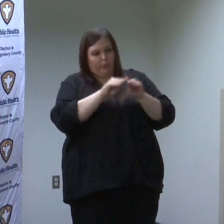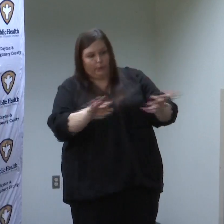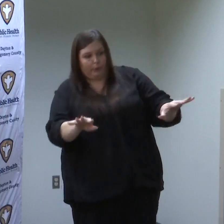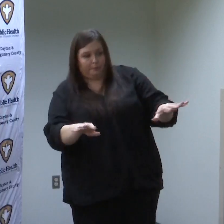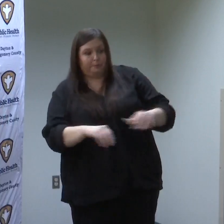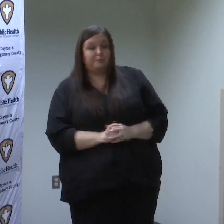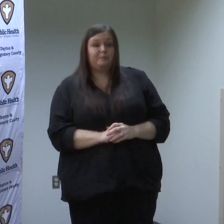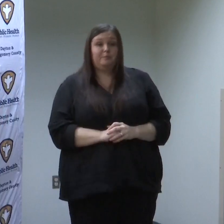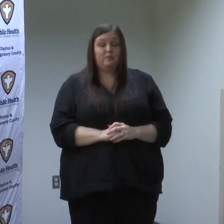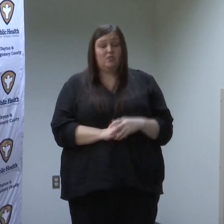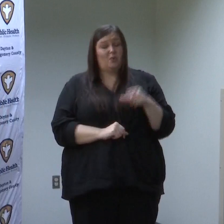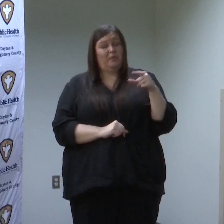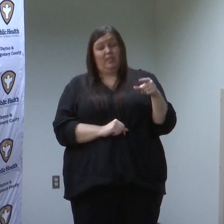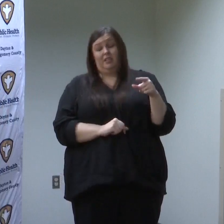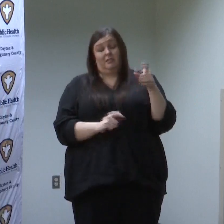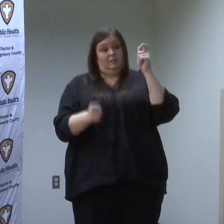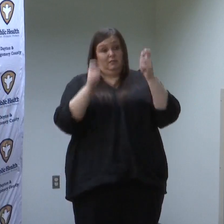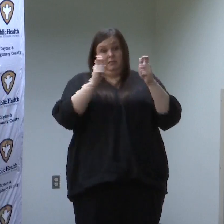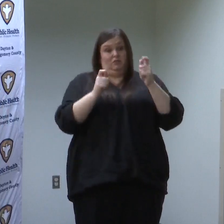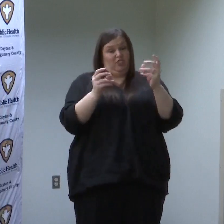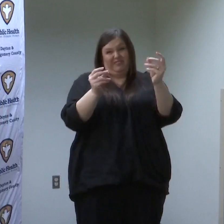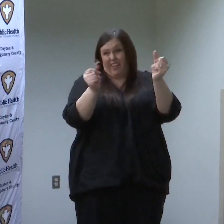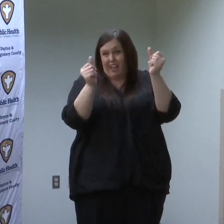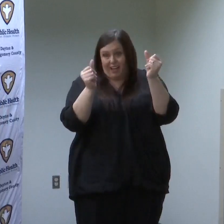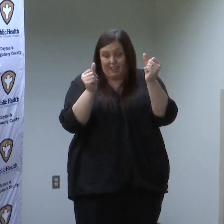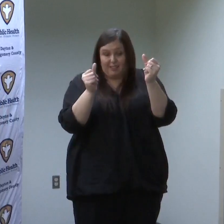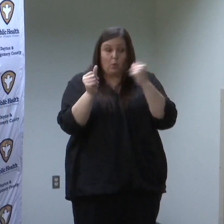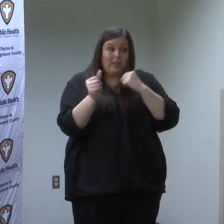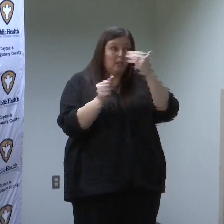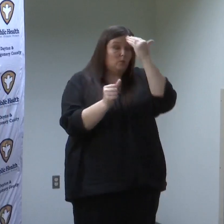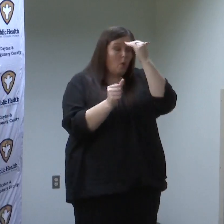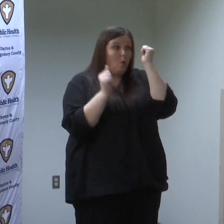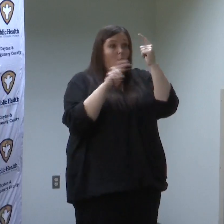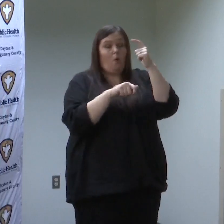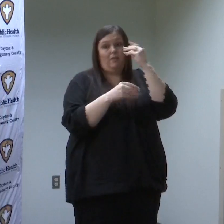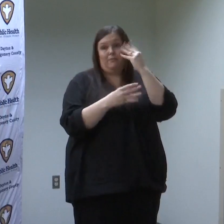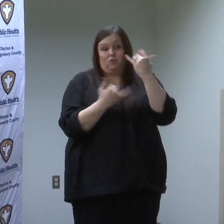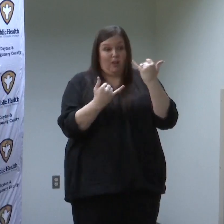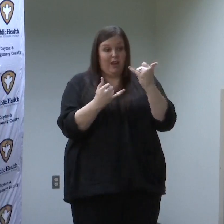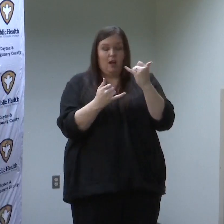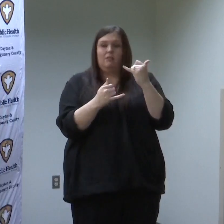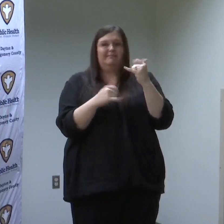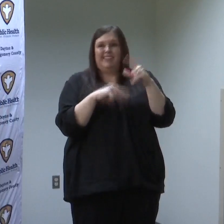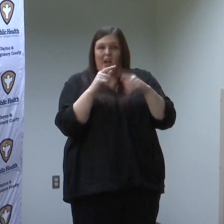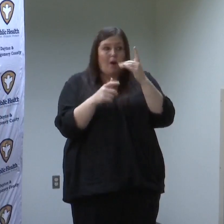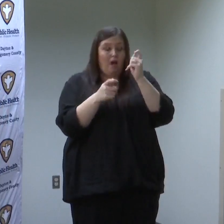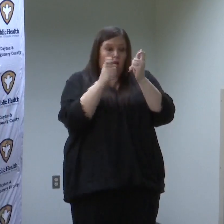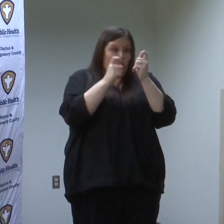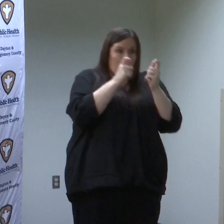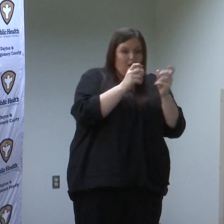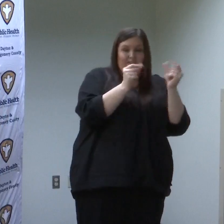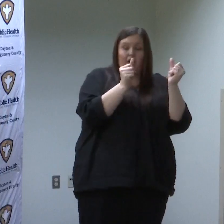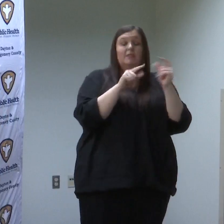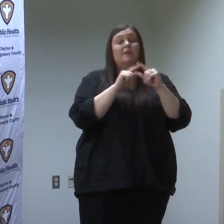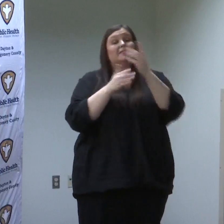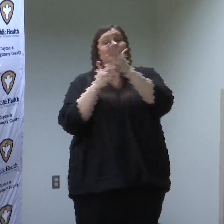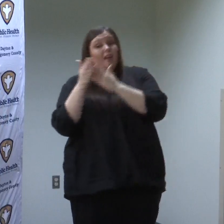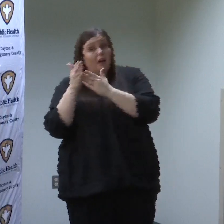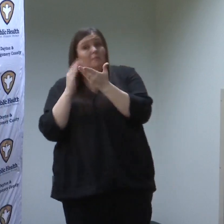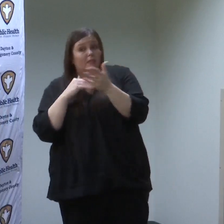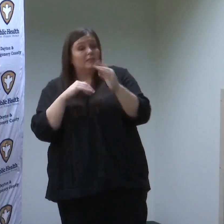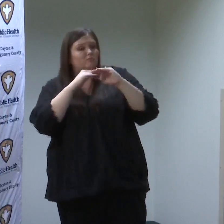very rapidly. It's almost impossible to keep up with it. But there are some things that are constant. I think that's what's important for